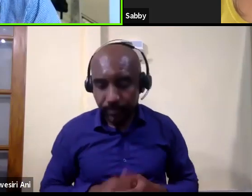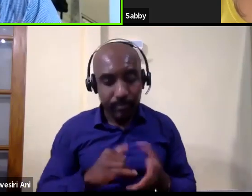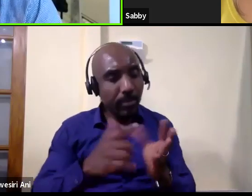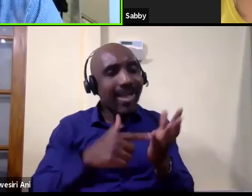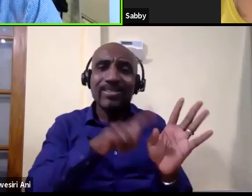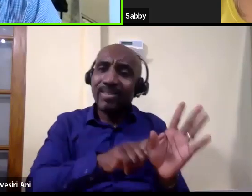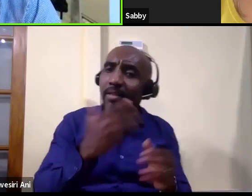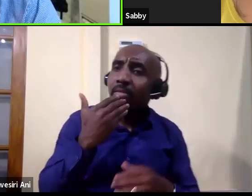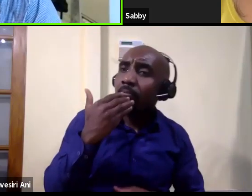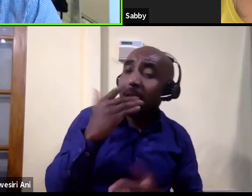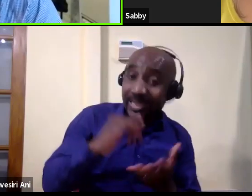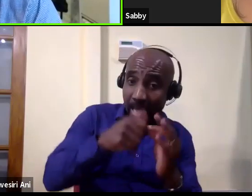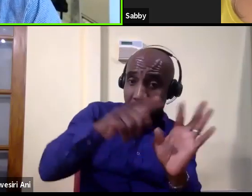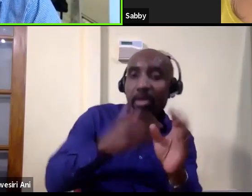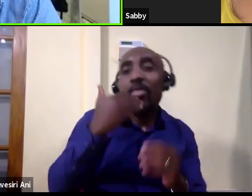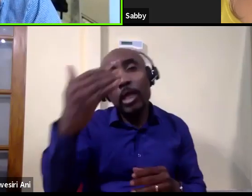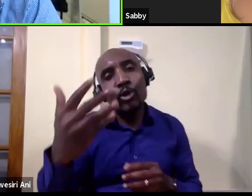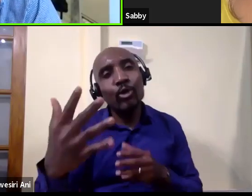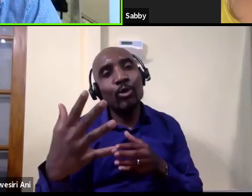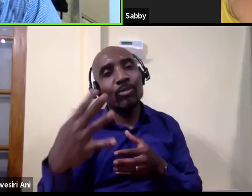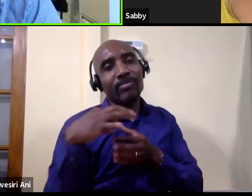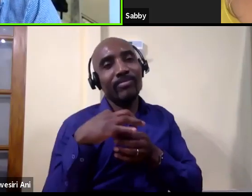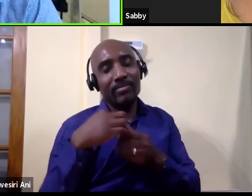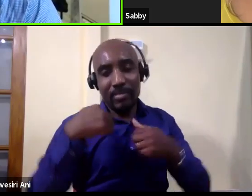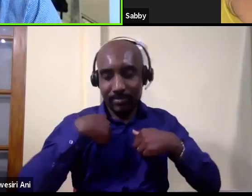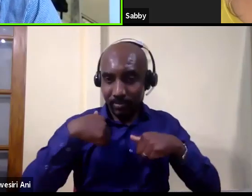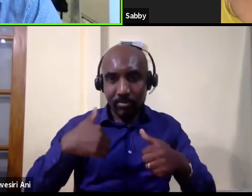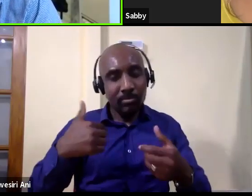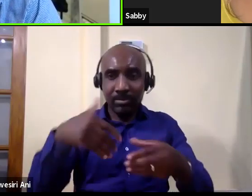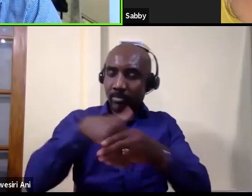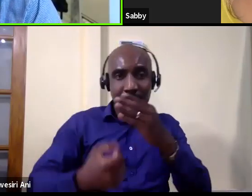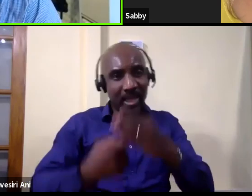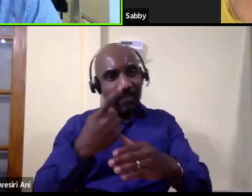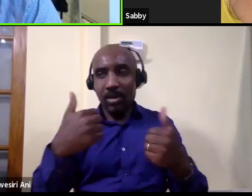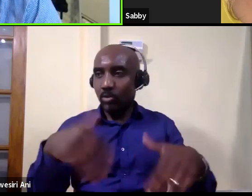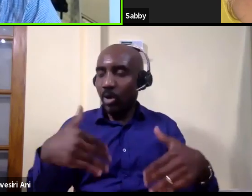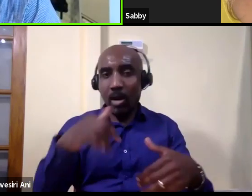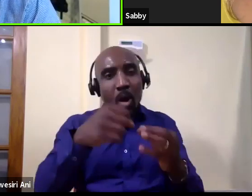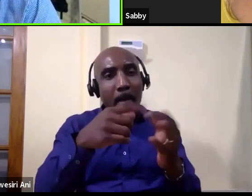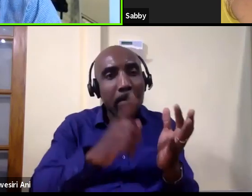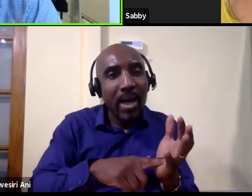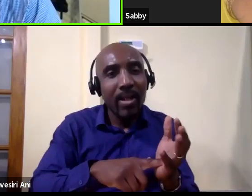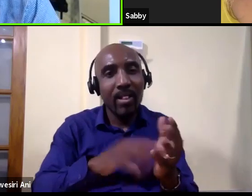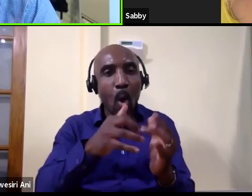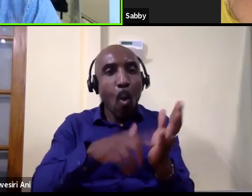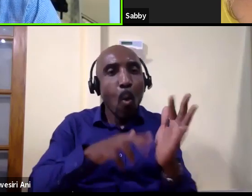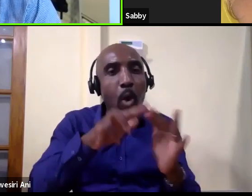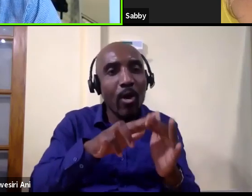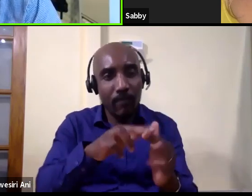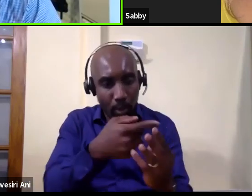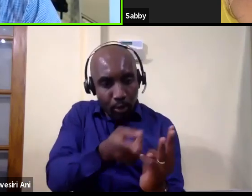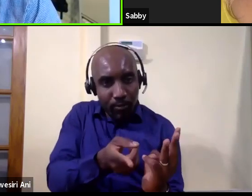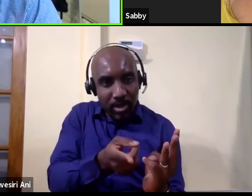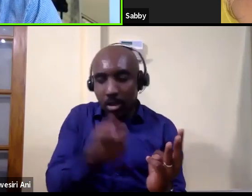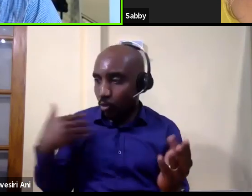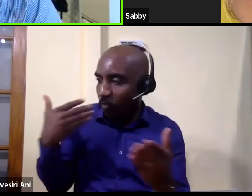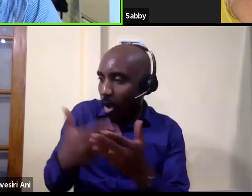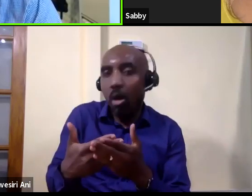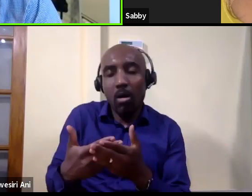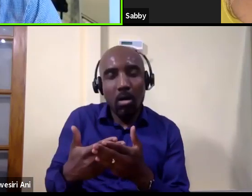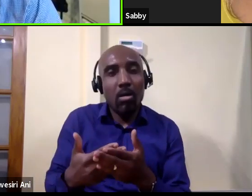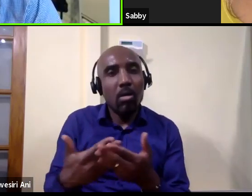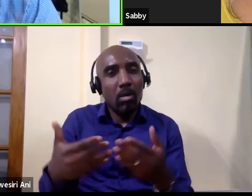great to be able to take part in this event. I think yourself, Belle and Wilf have outlined the issues very clearly. We know from